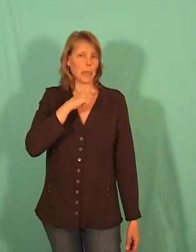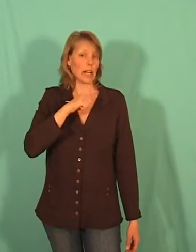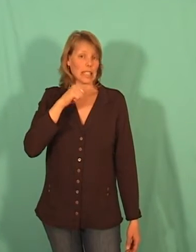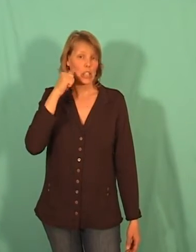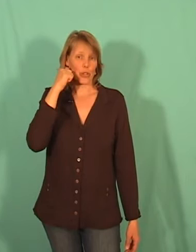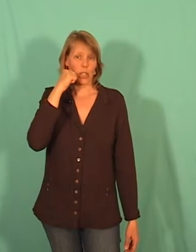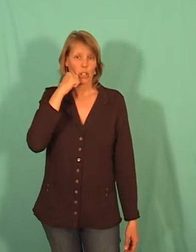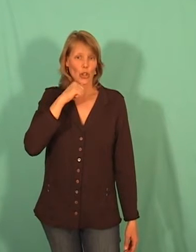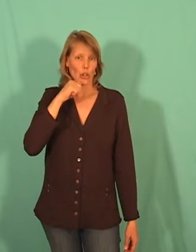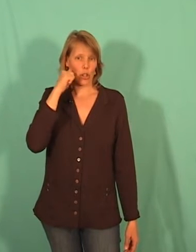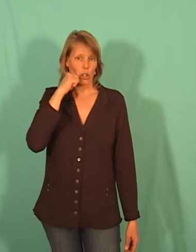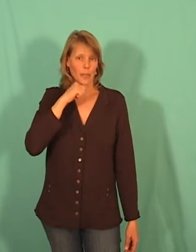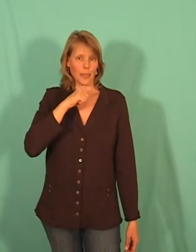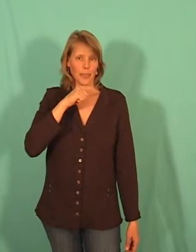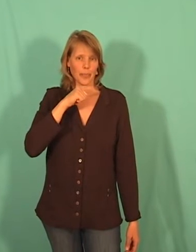bonnet string, girl.